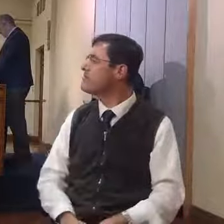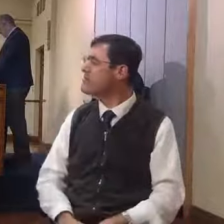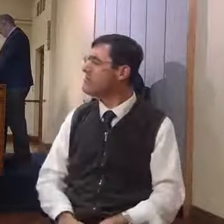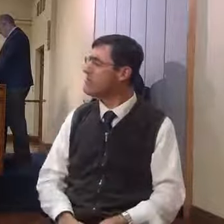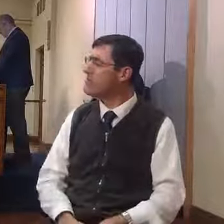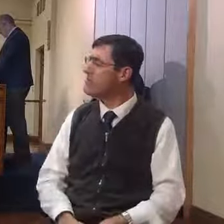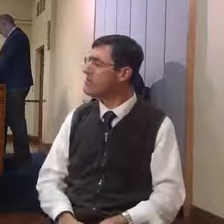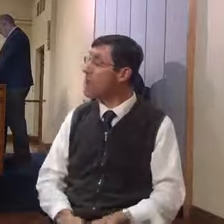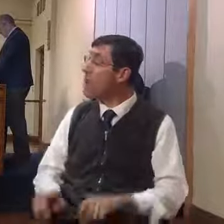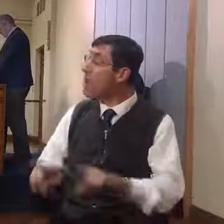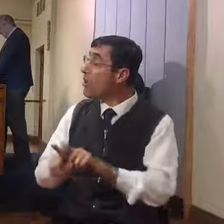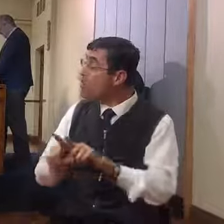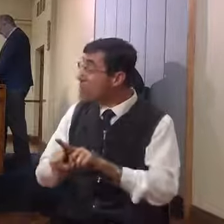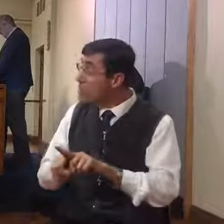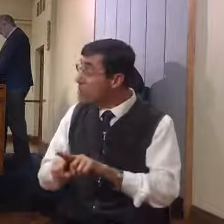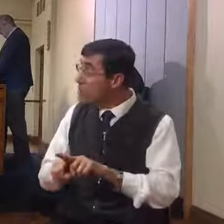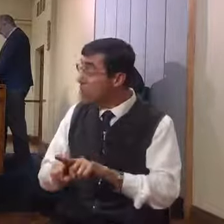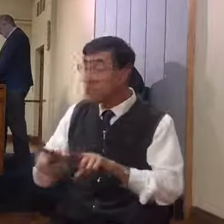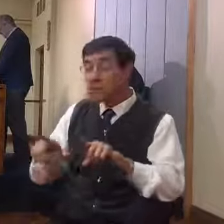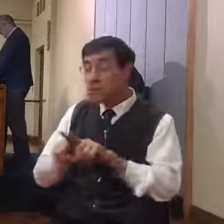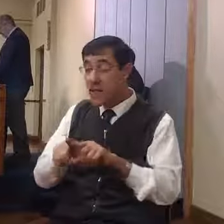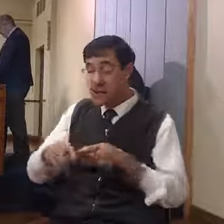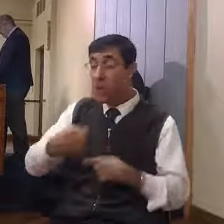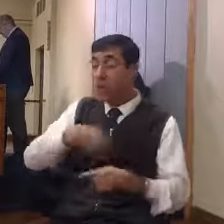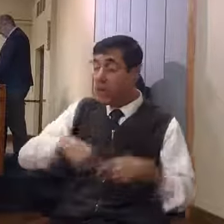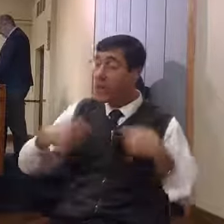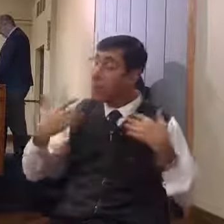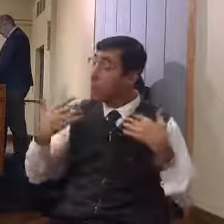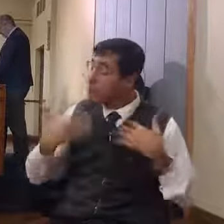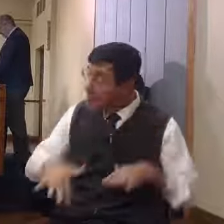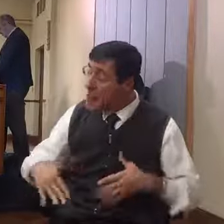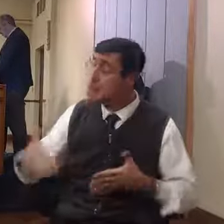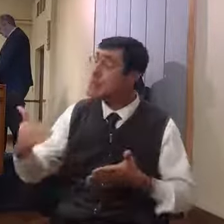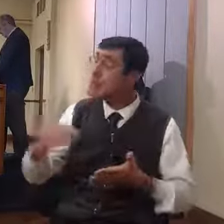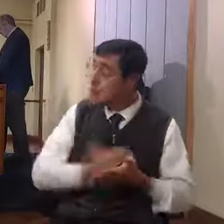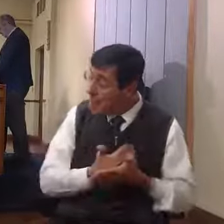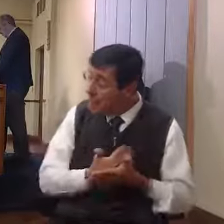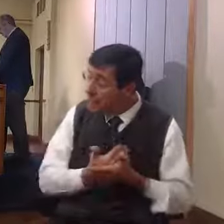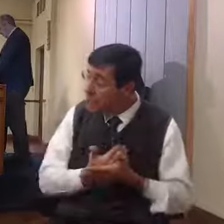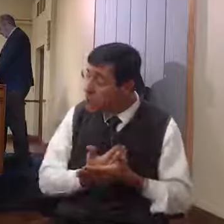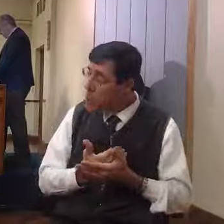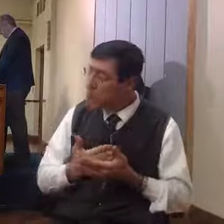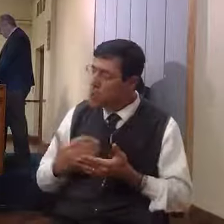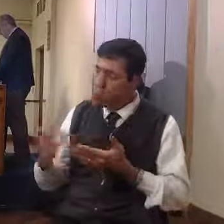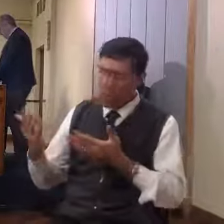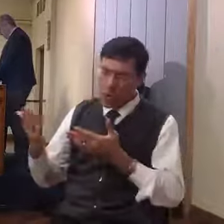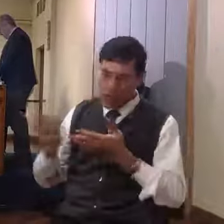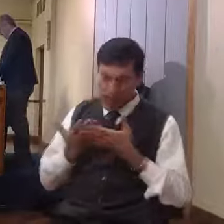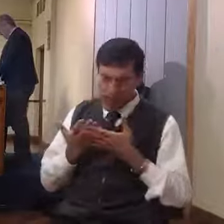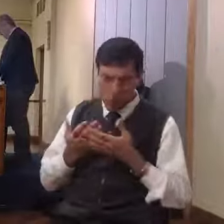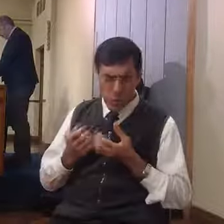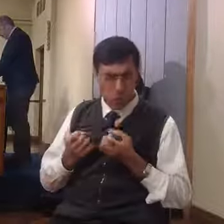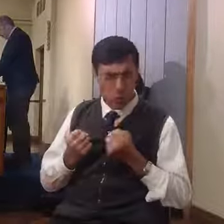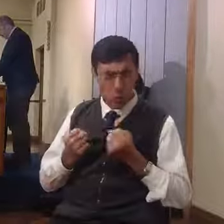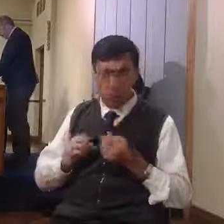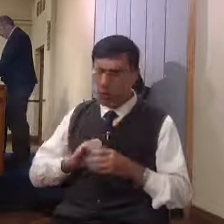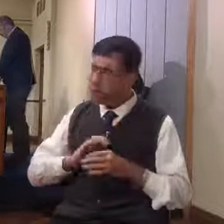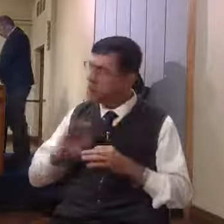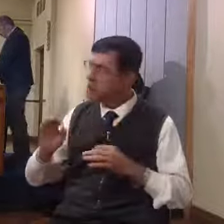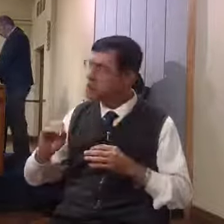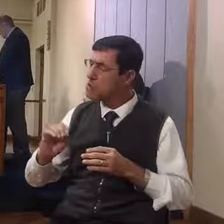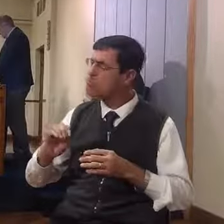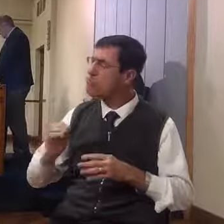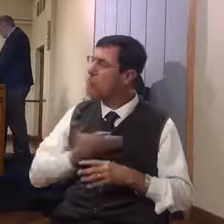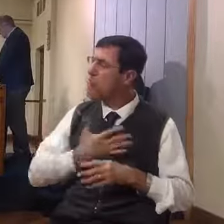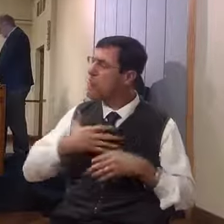been saved, as we have been given such amazing privileges, O Lord, though we owe thee nothing, yet we pray that we